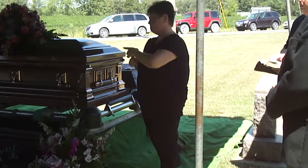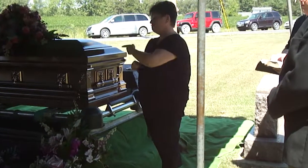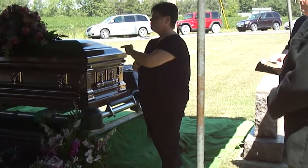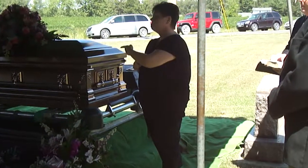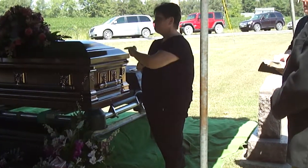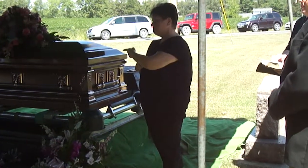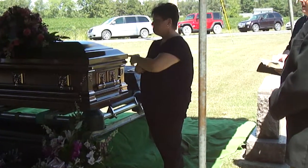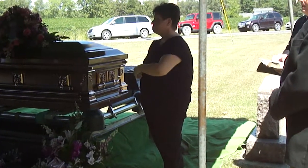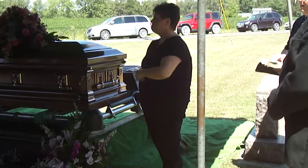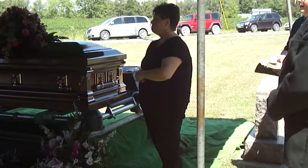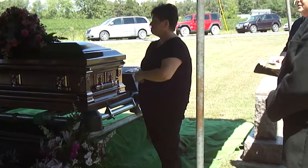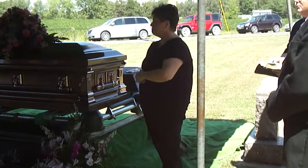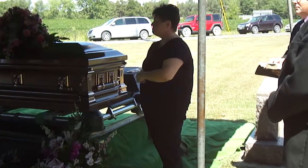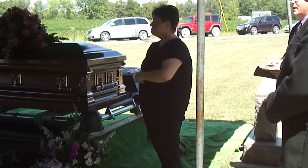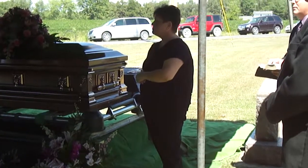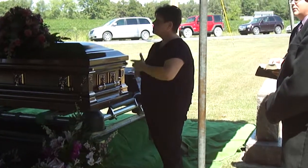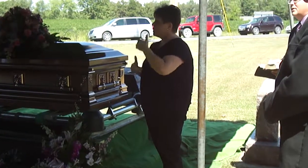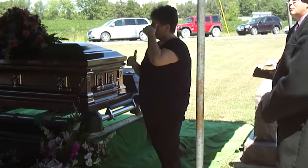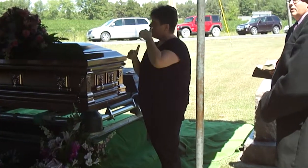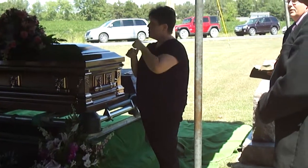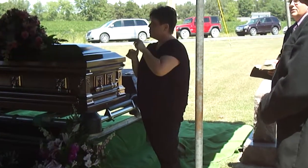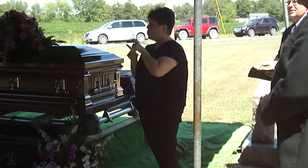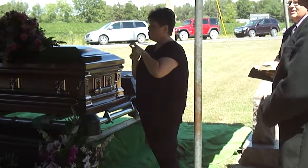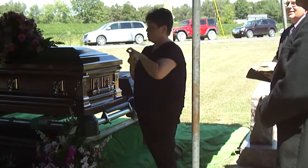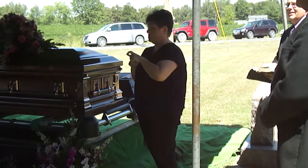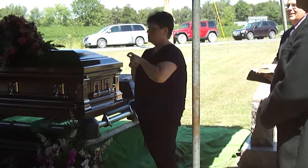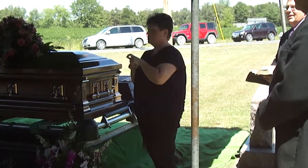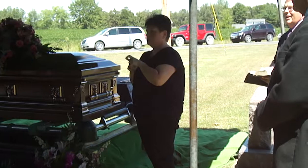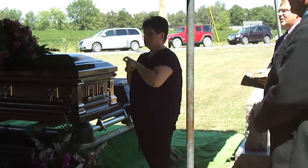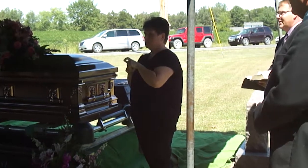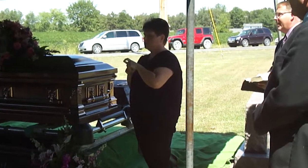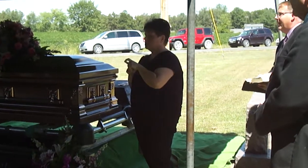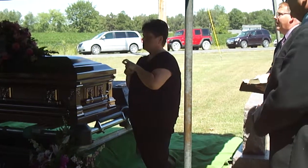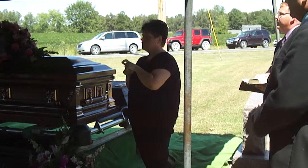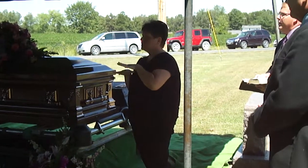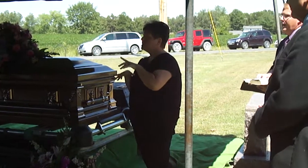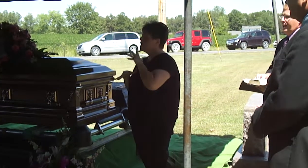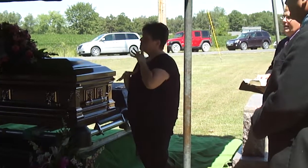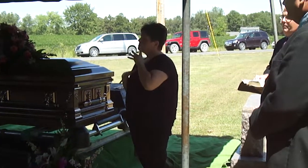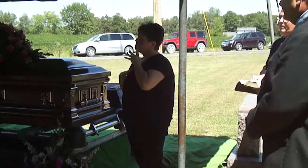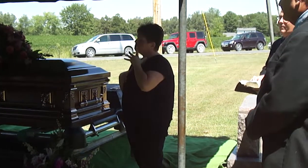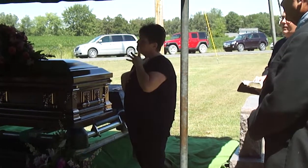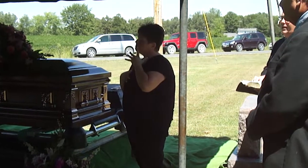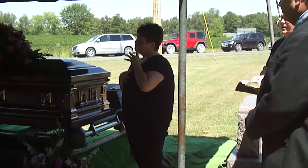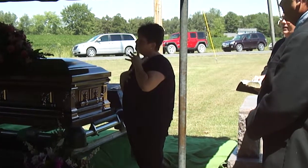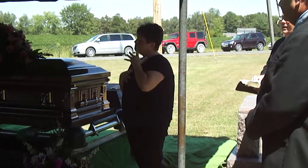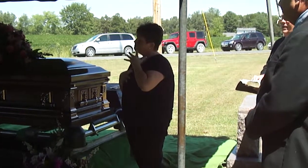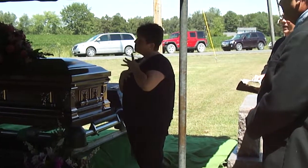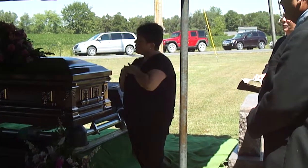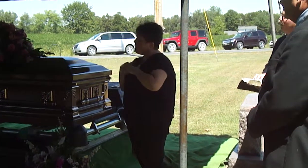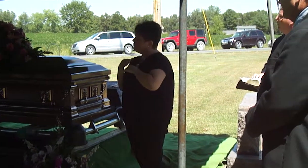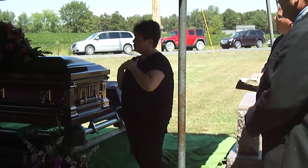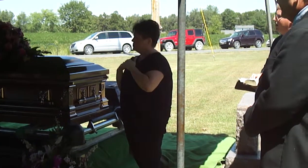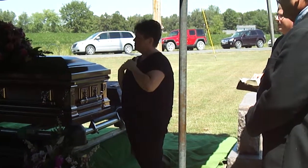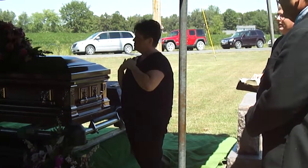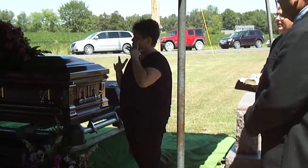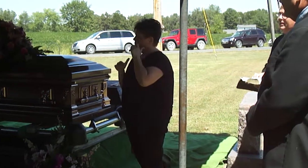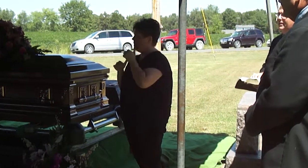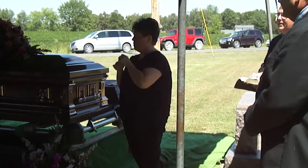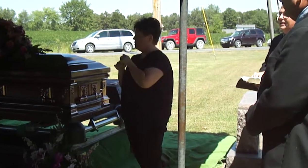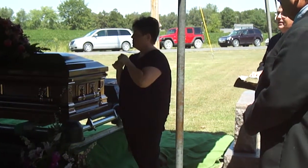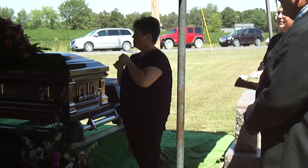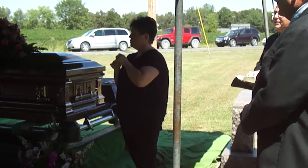her. Let us remember these words. Let us take comfort in them as we